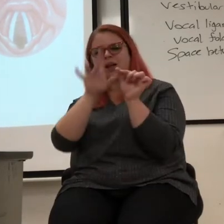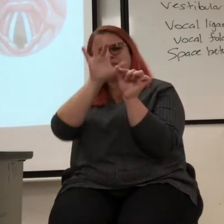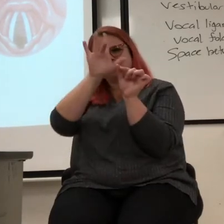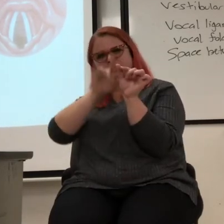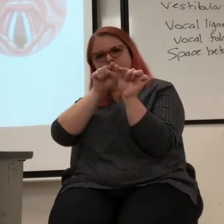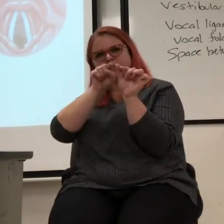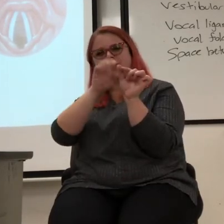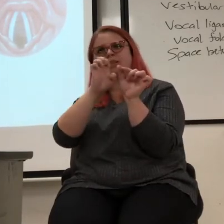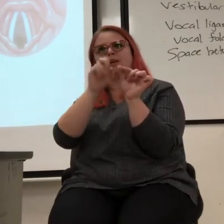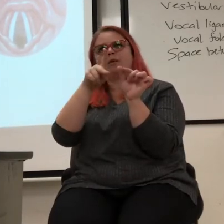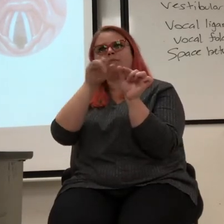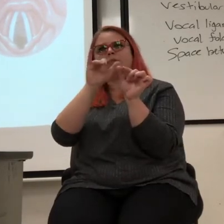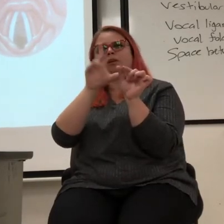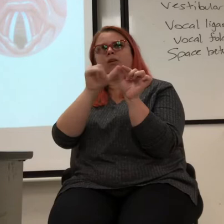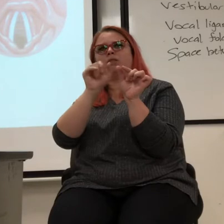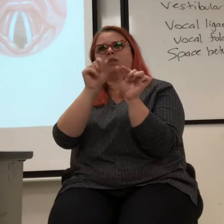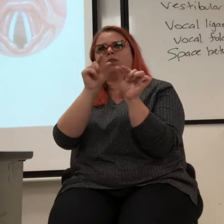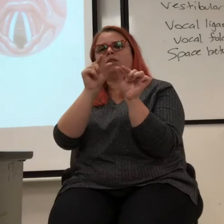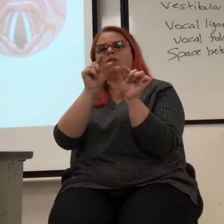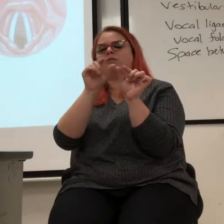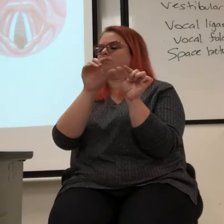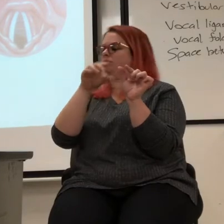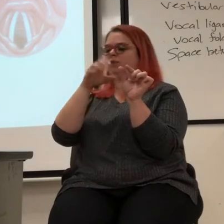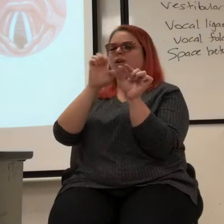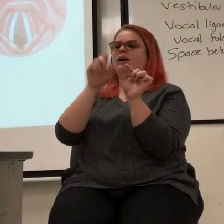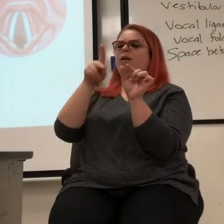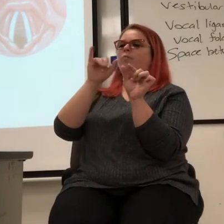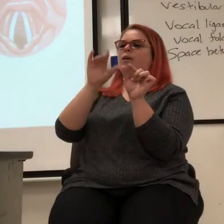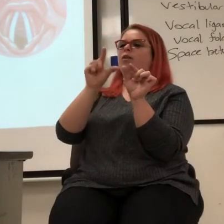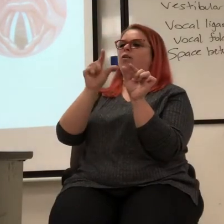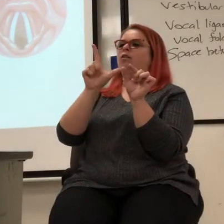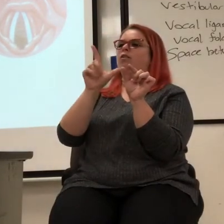there. You put your eyeball here, look right down there, and you get that view